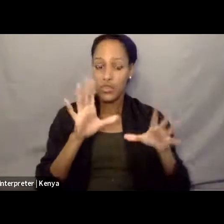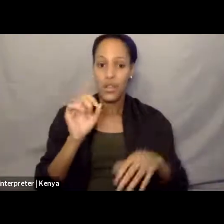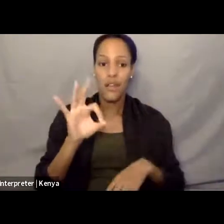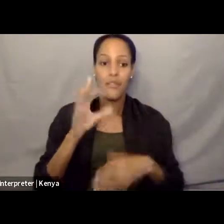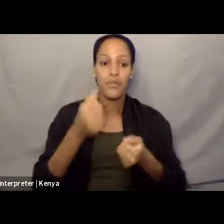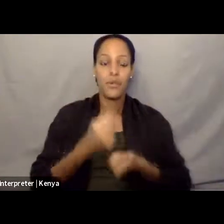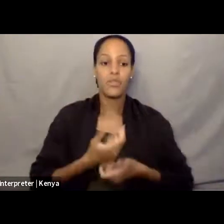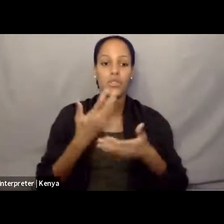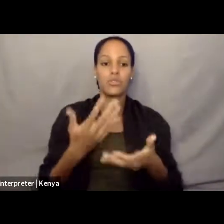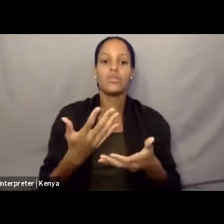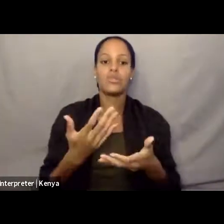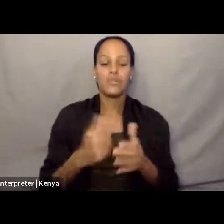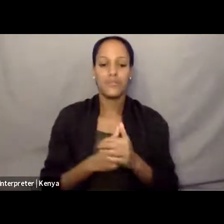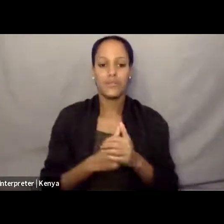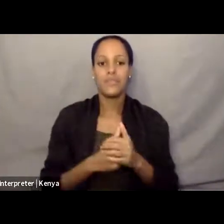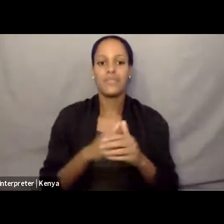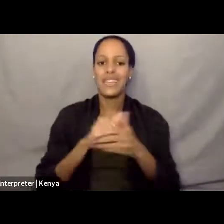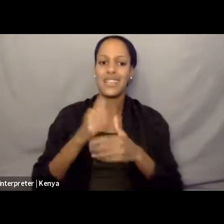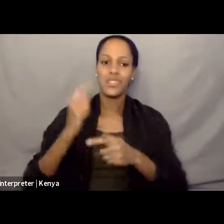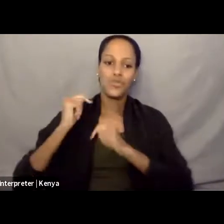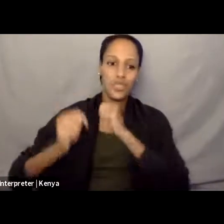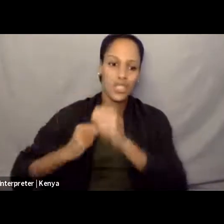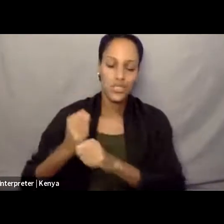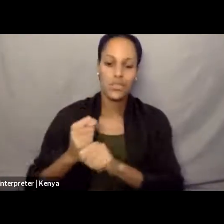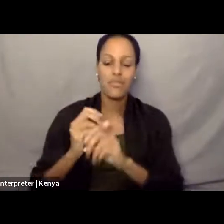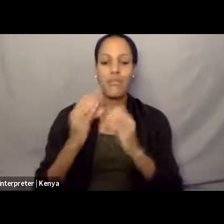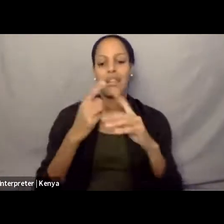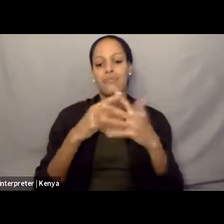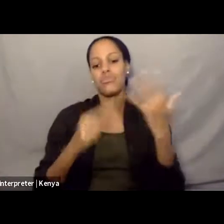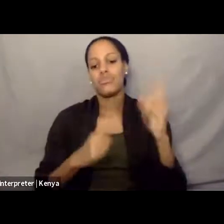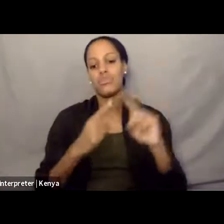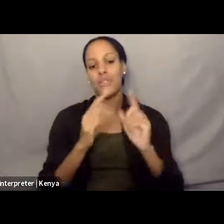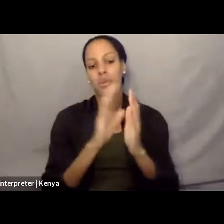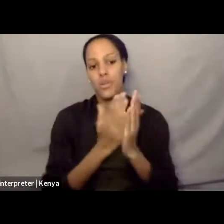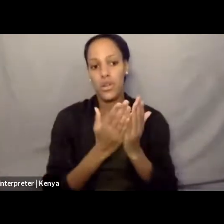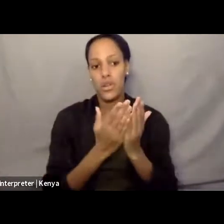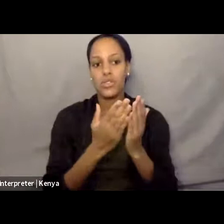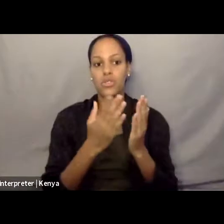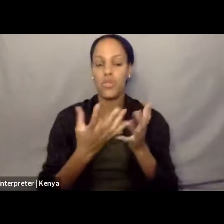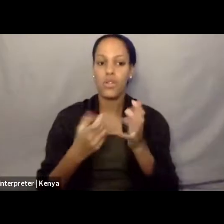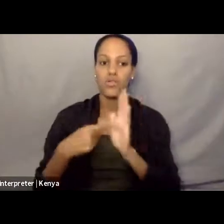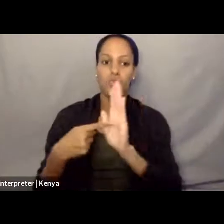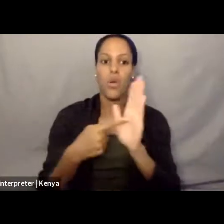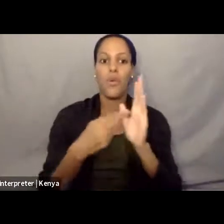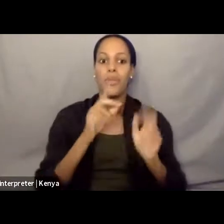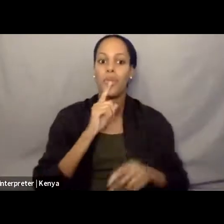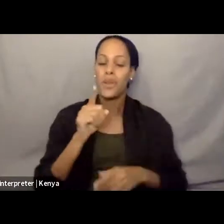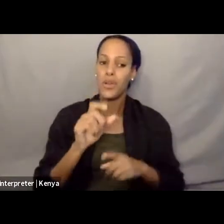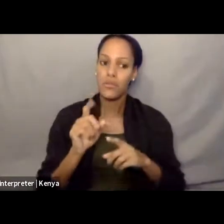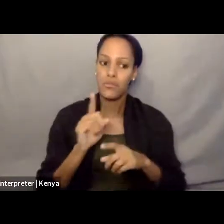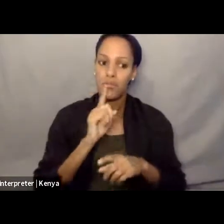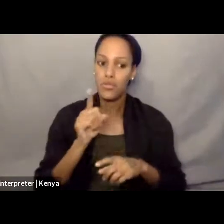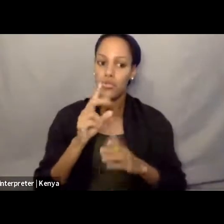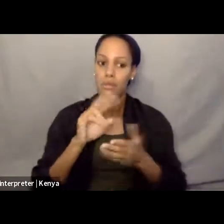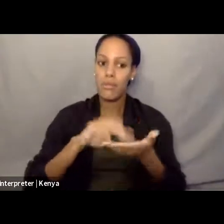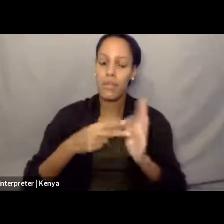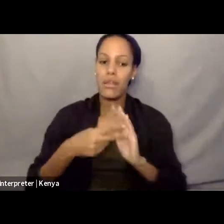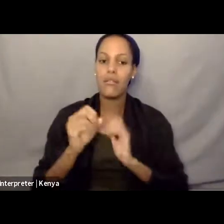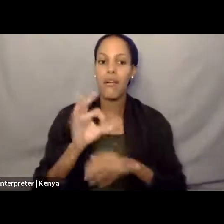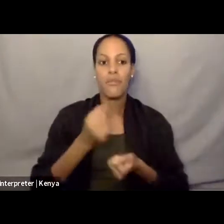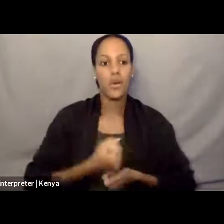It's evidently in the tradition of the many books that attempt to reveal the true reasons behind poetry's alleged plummet into